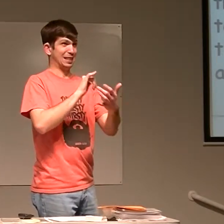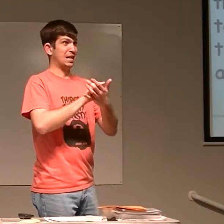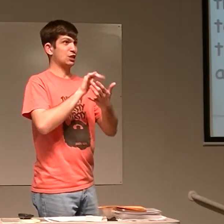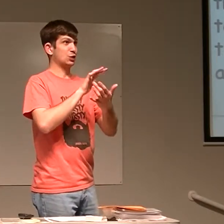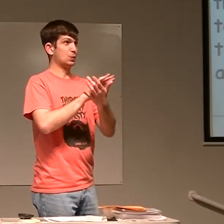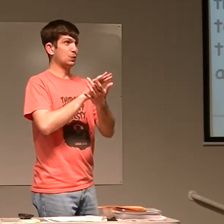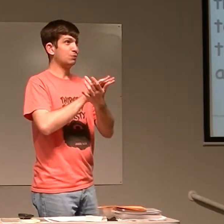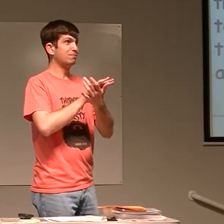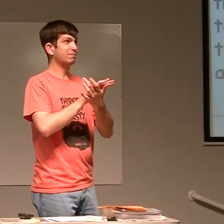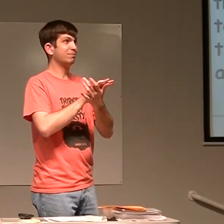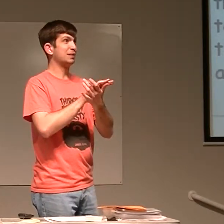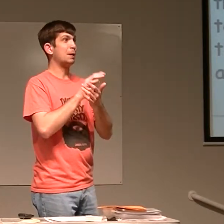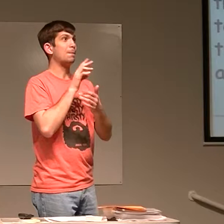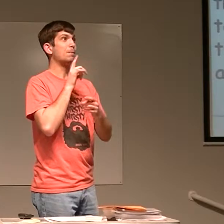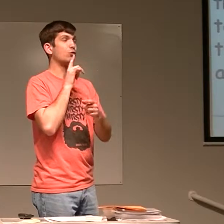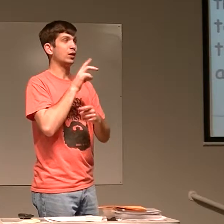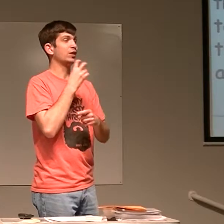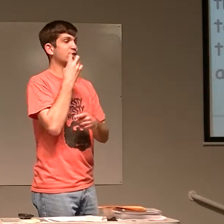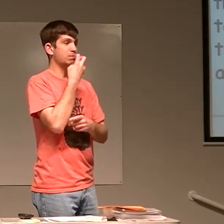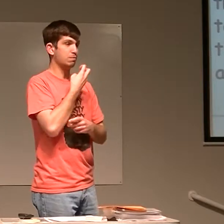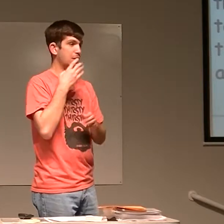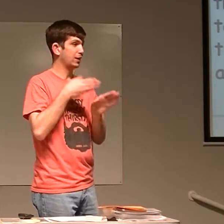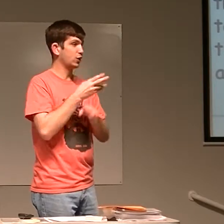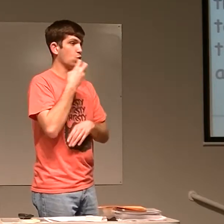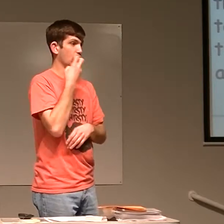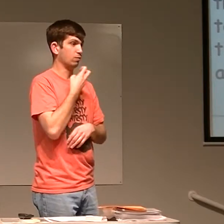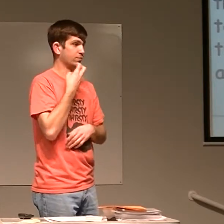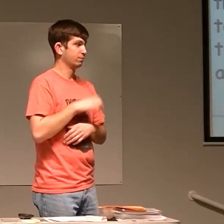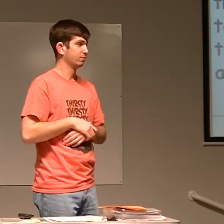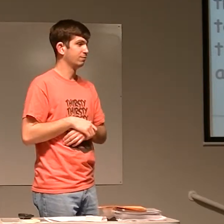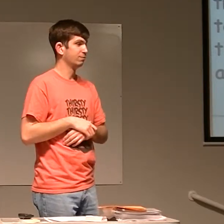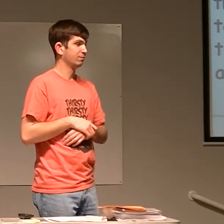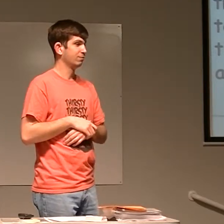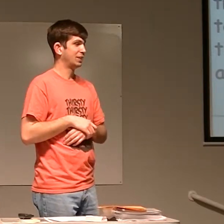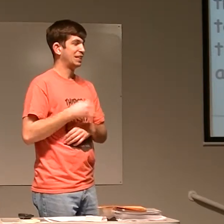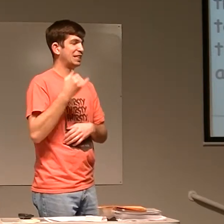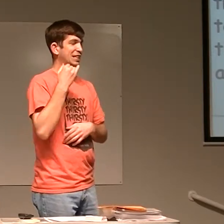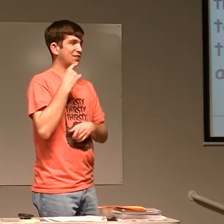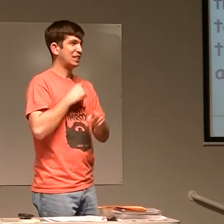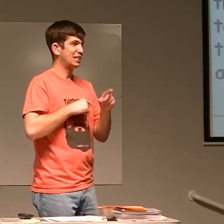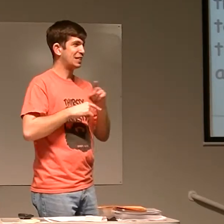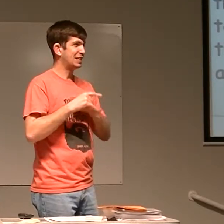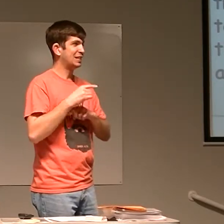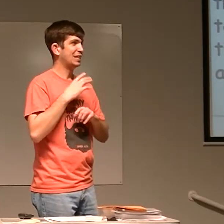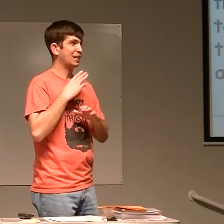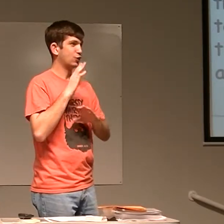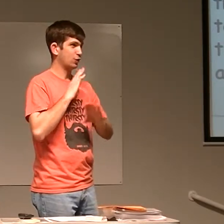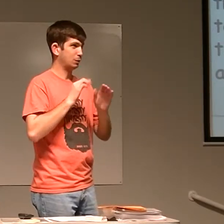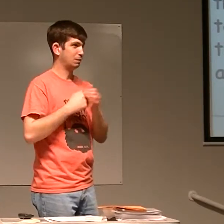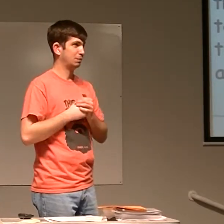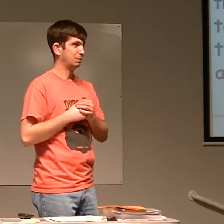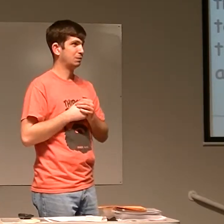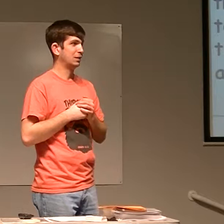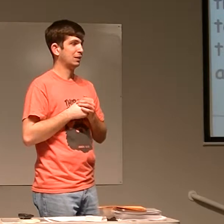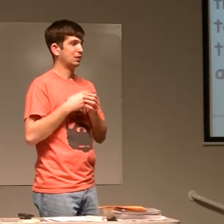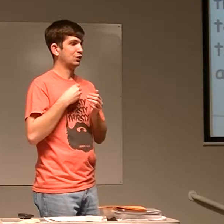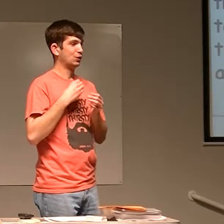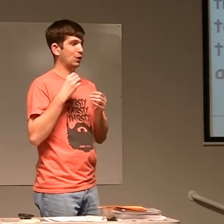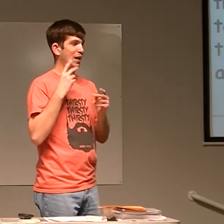That school really is mainly oral. If I sign, I get in trouble. So I have to